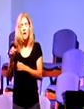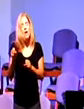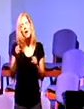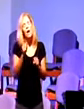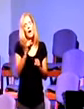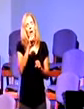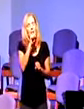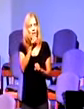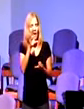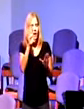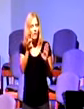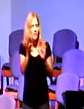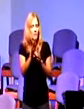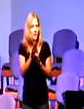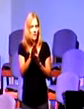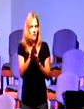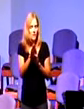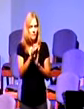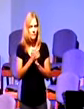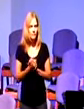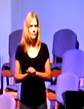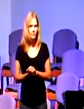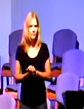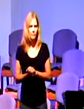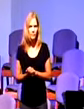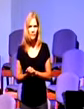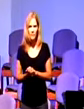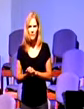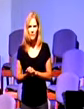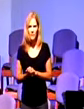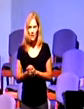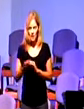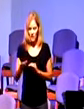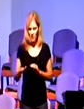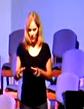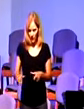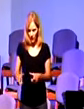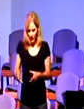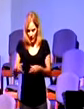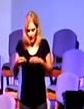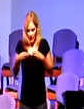the picture of a little child not only being given a gift, but